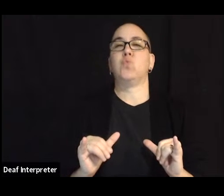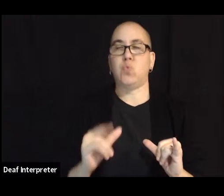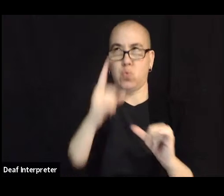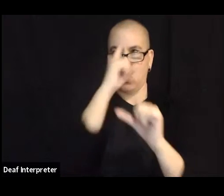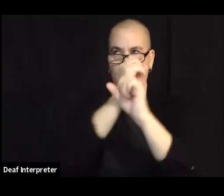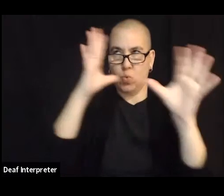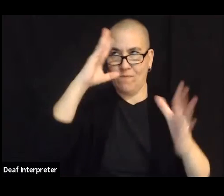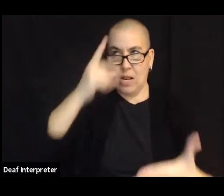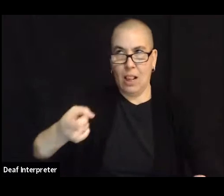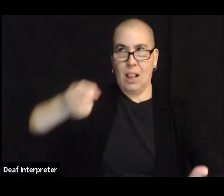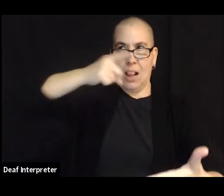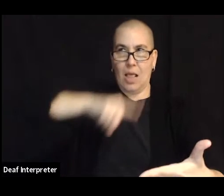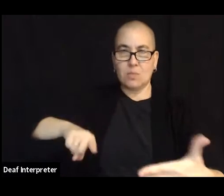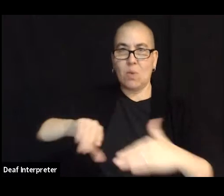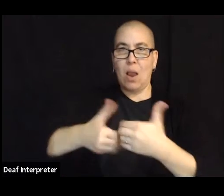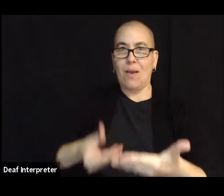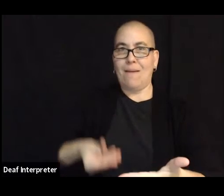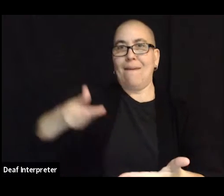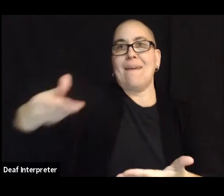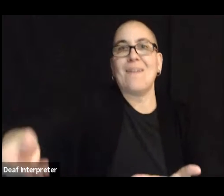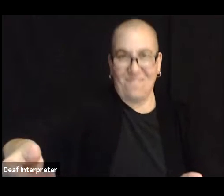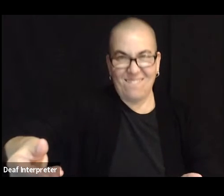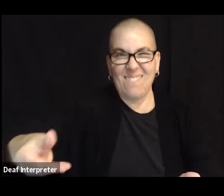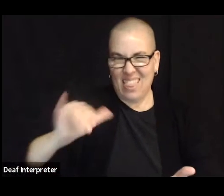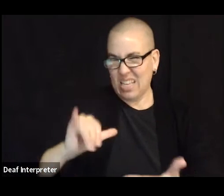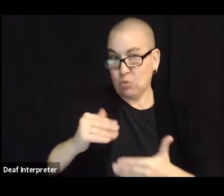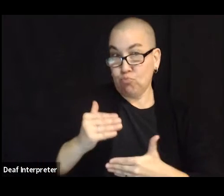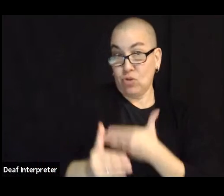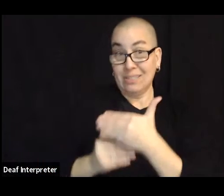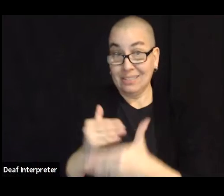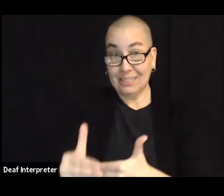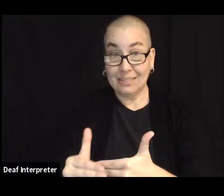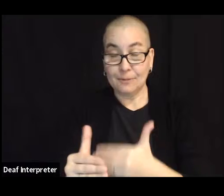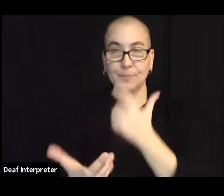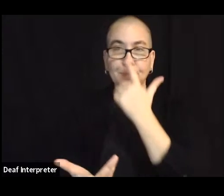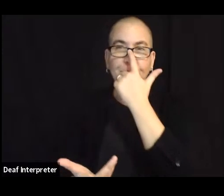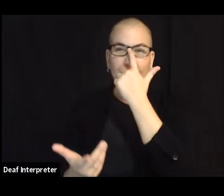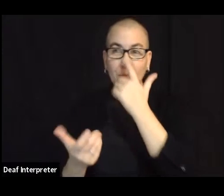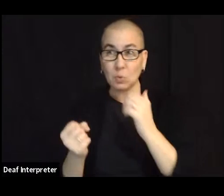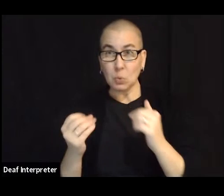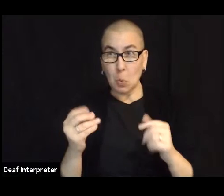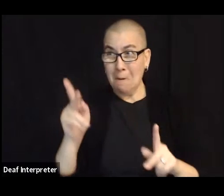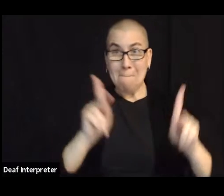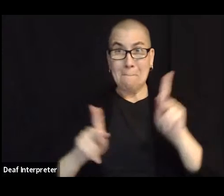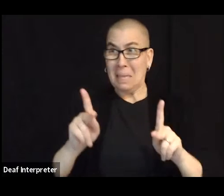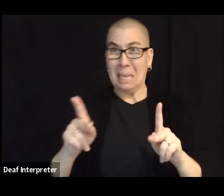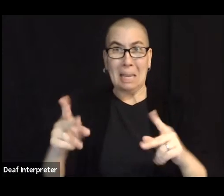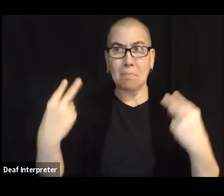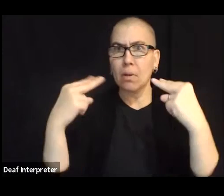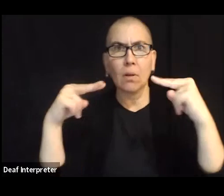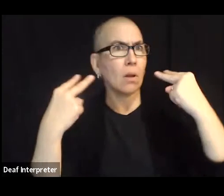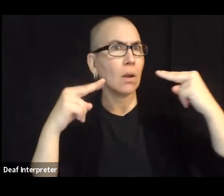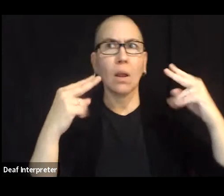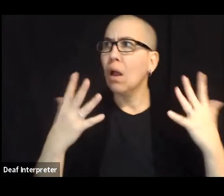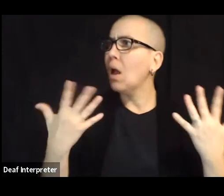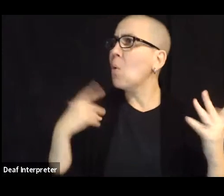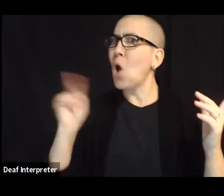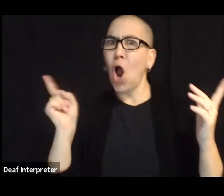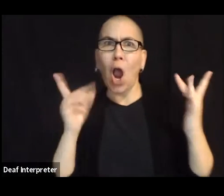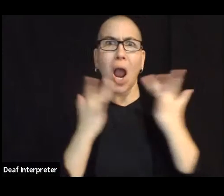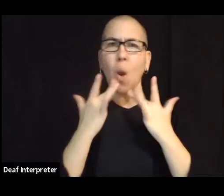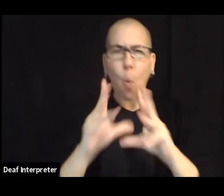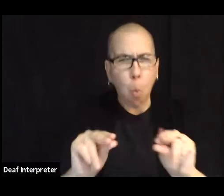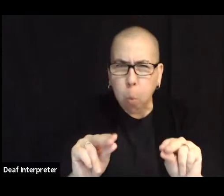we've not learned about a shortage of people in the priority groups waiting to